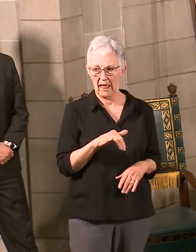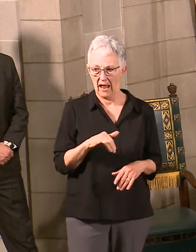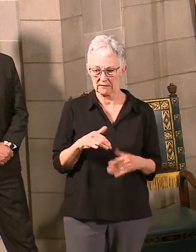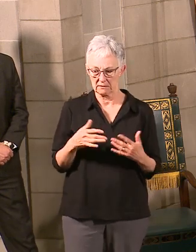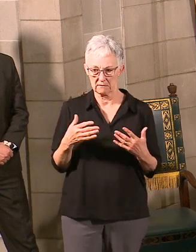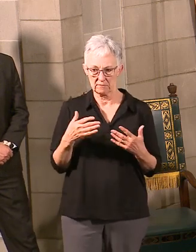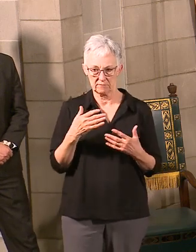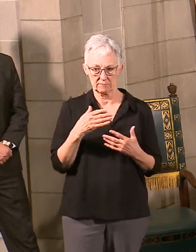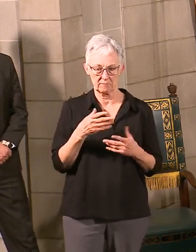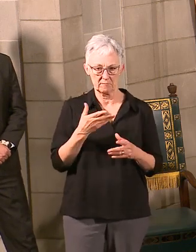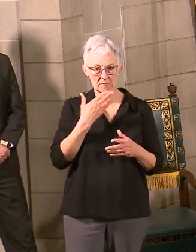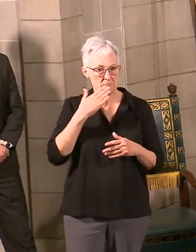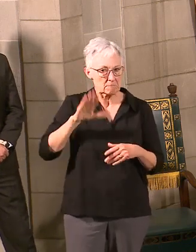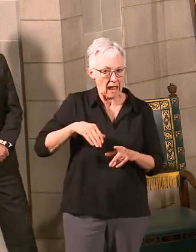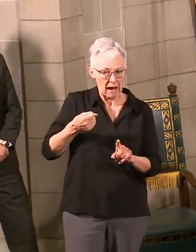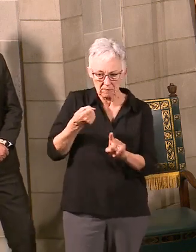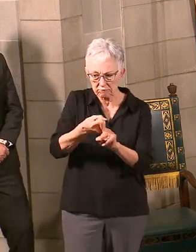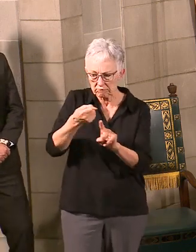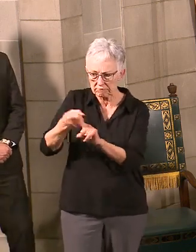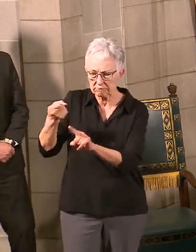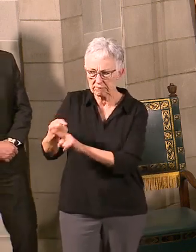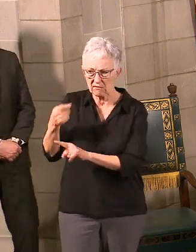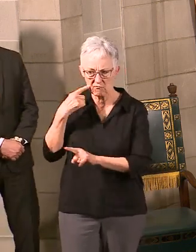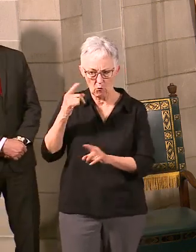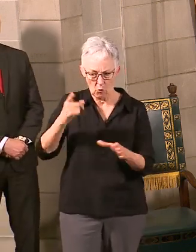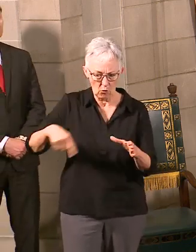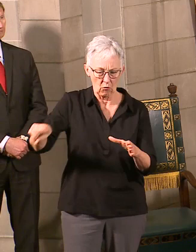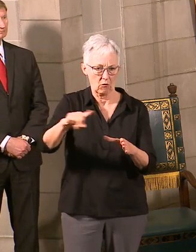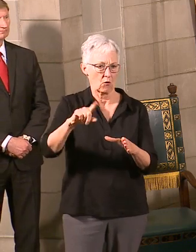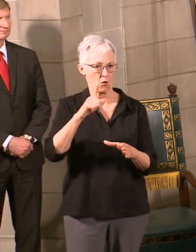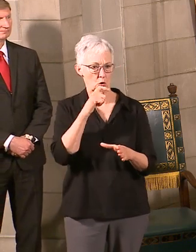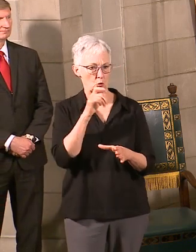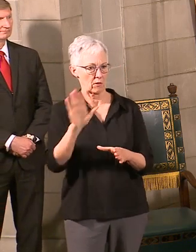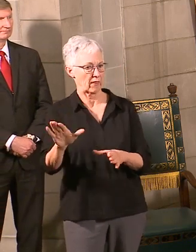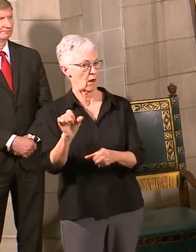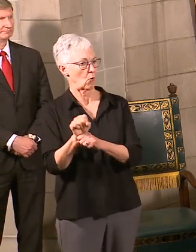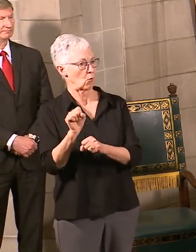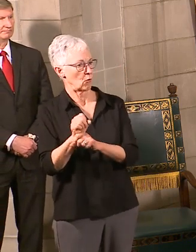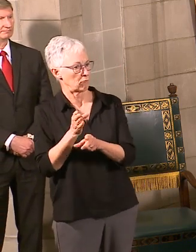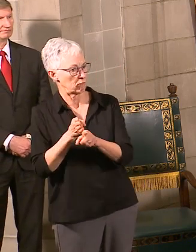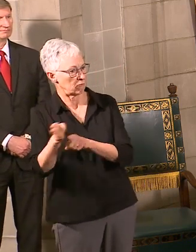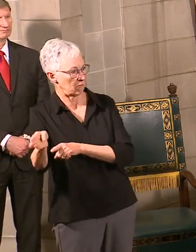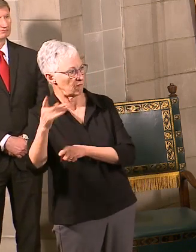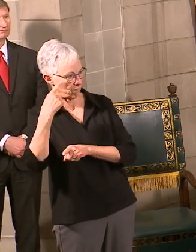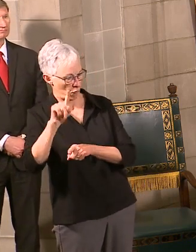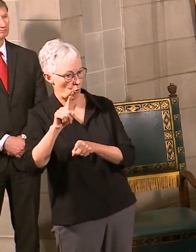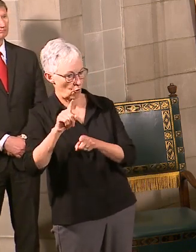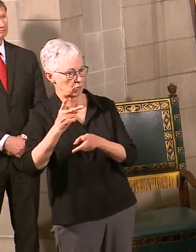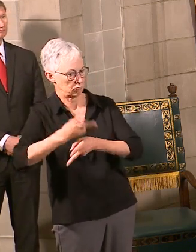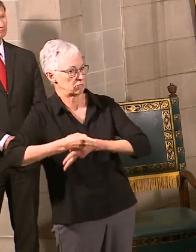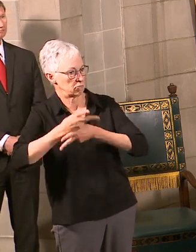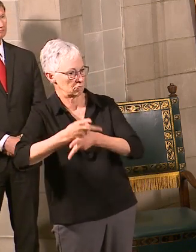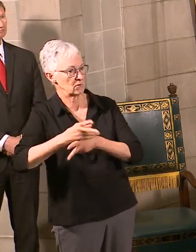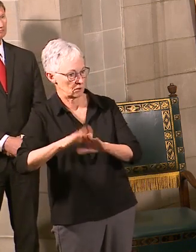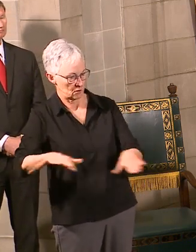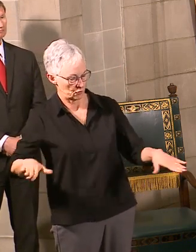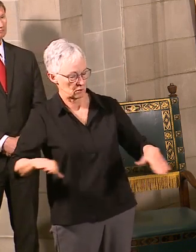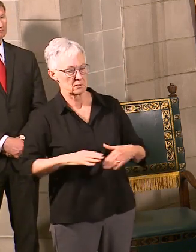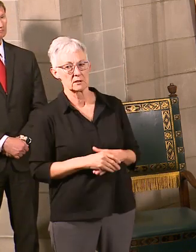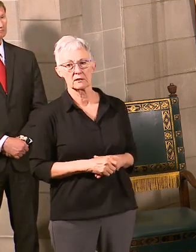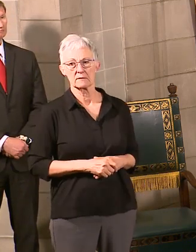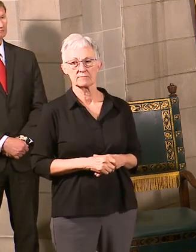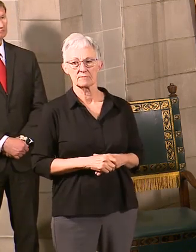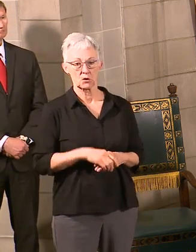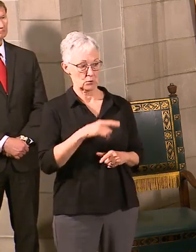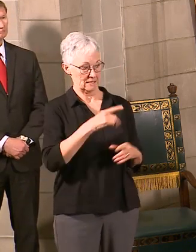and programs who, by no fault of their own, have seen a significant reduction in their income due to this crisis. This temporary decision will help